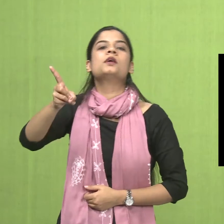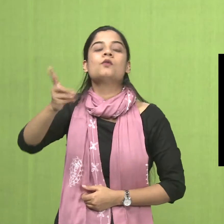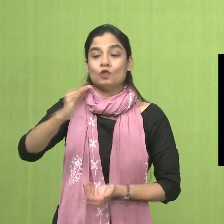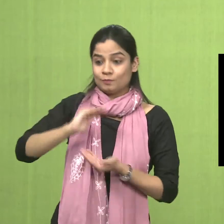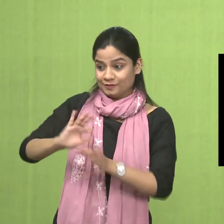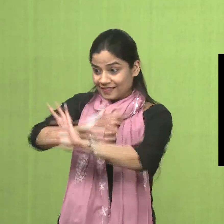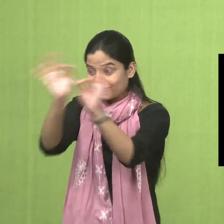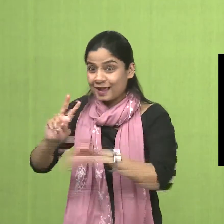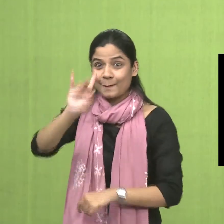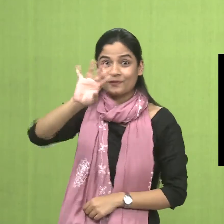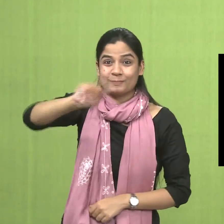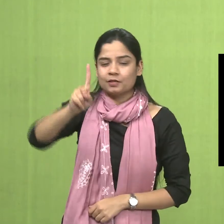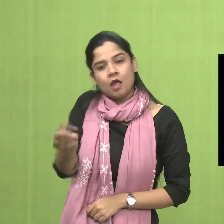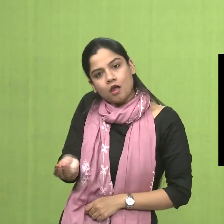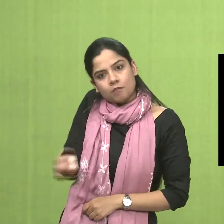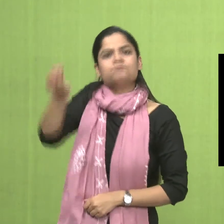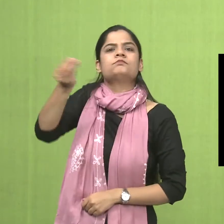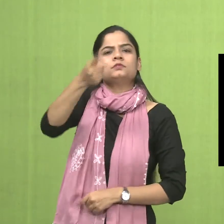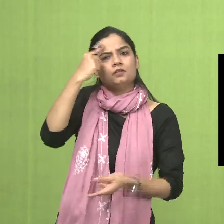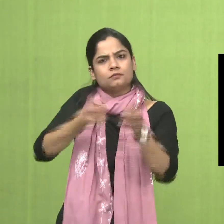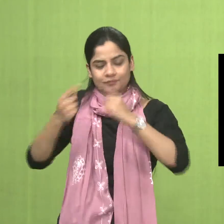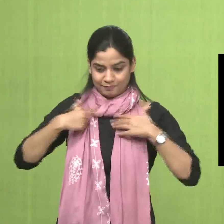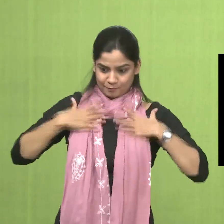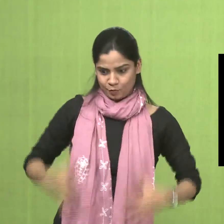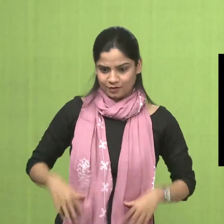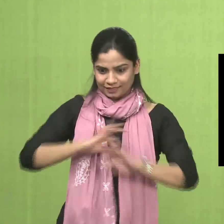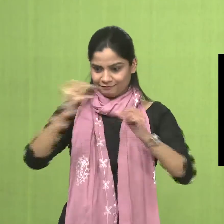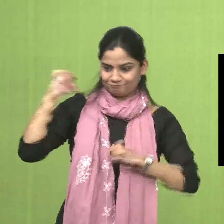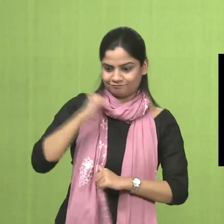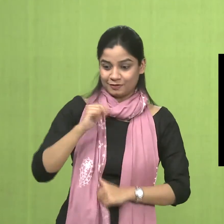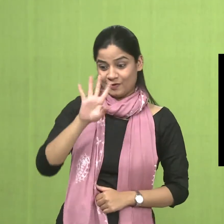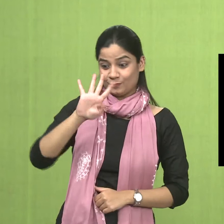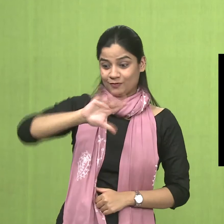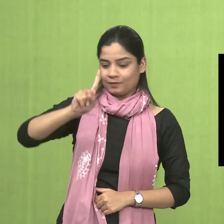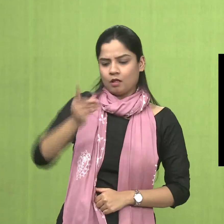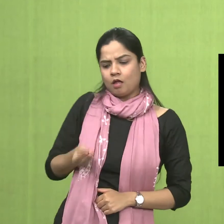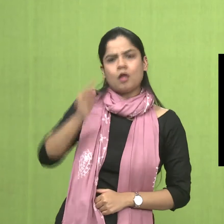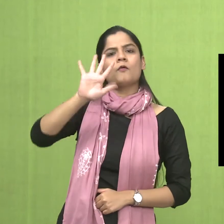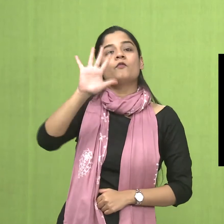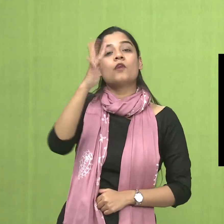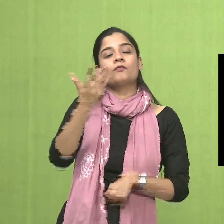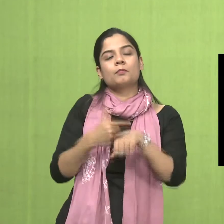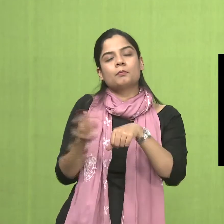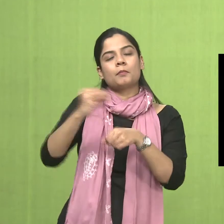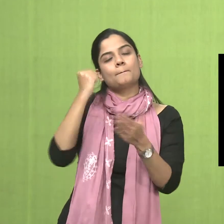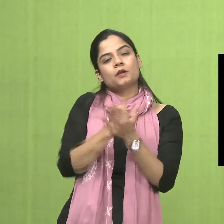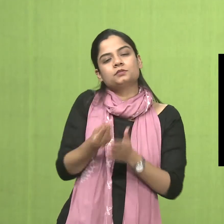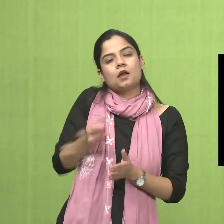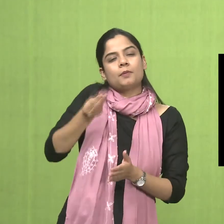20 minutes. Even for dressing up your children, or for your personal work as well, like bathing etc., so that